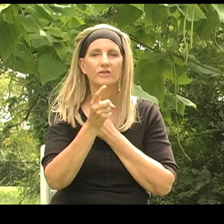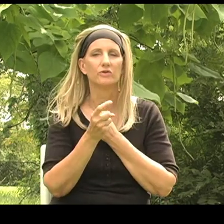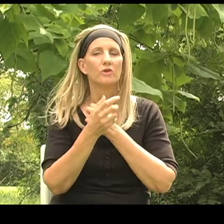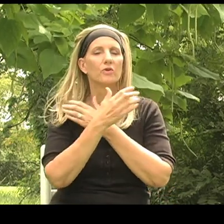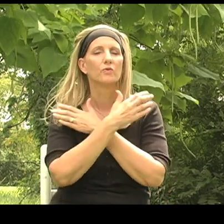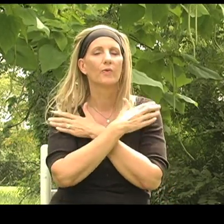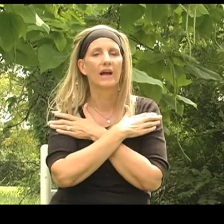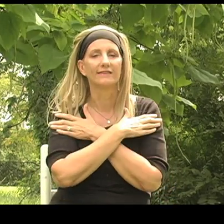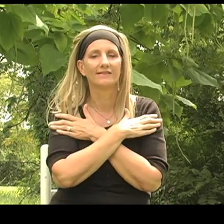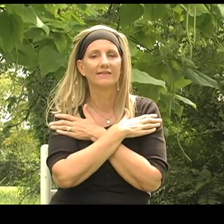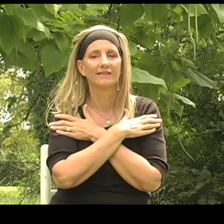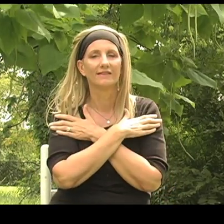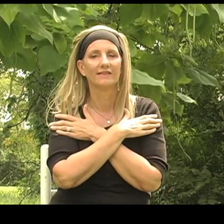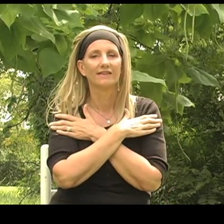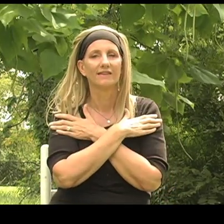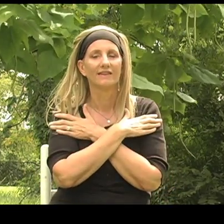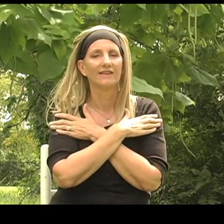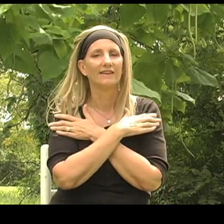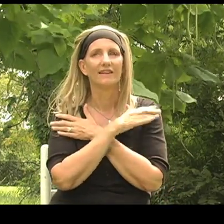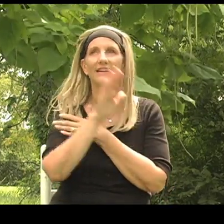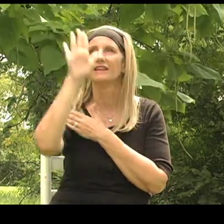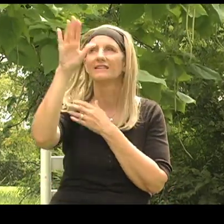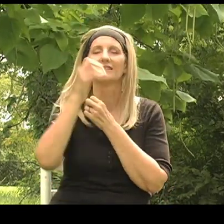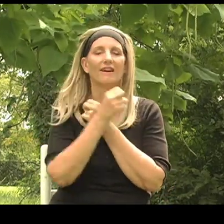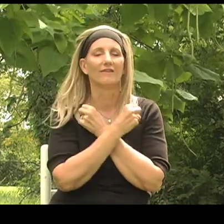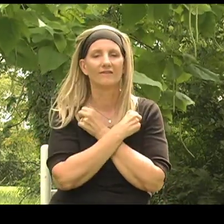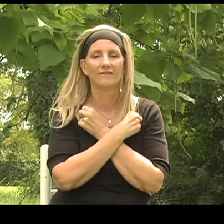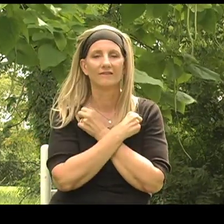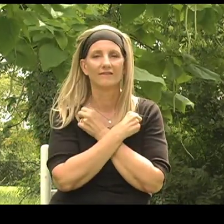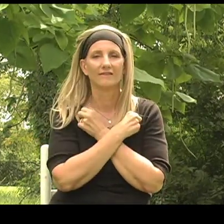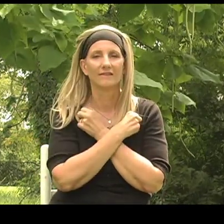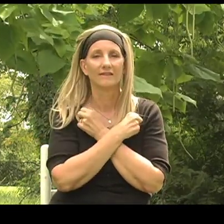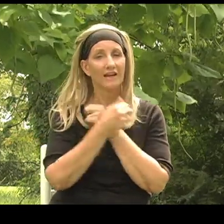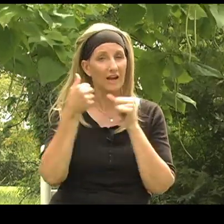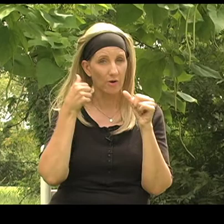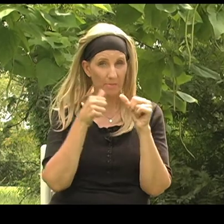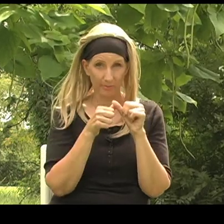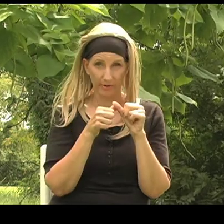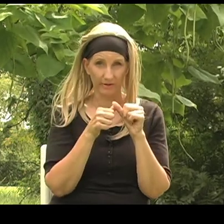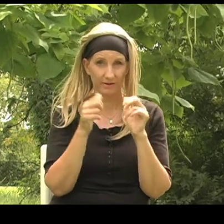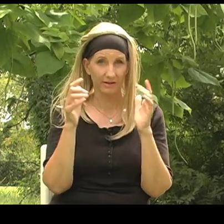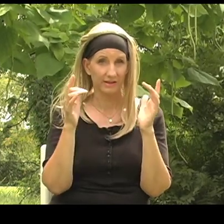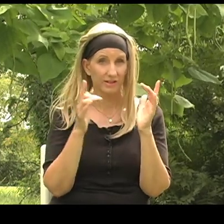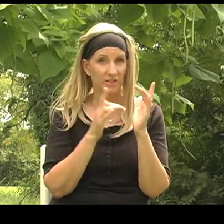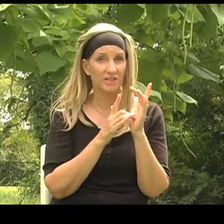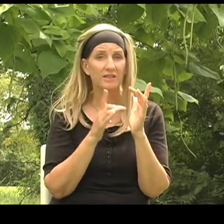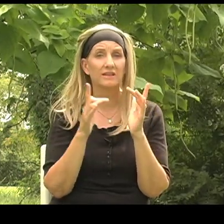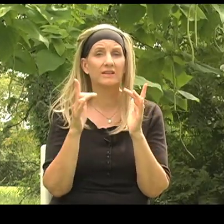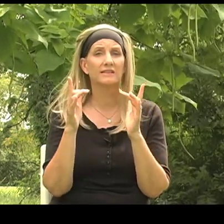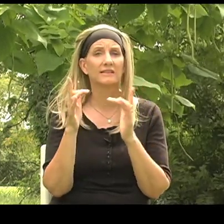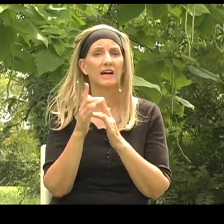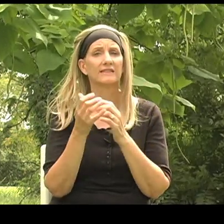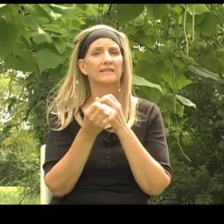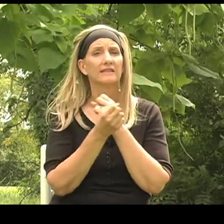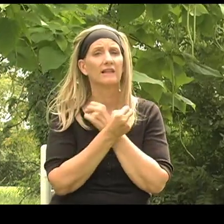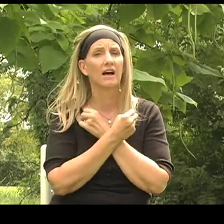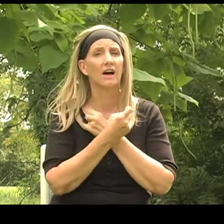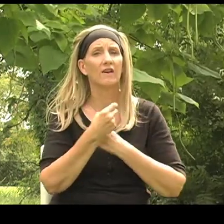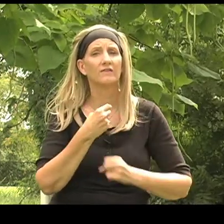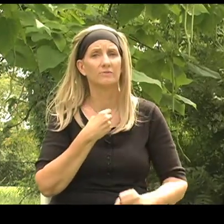you. Rest in His love. And remember, Jesus loves